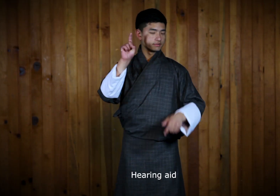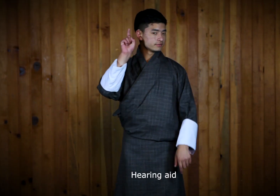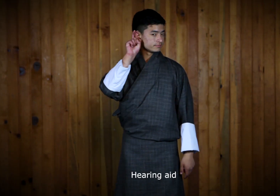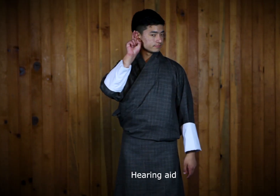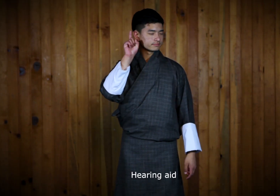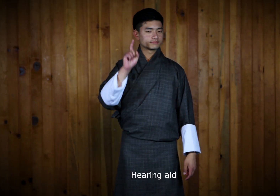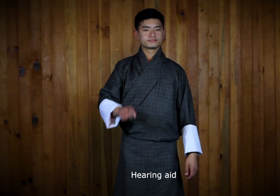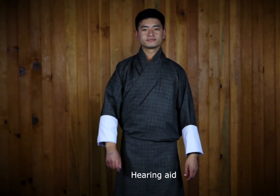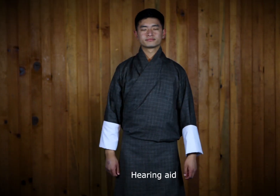hearing aid,